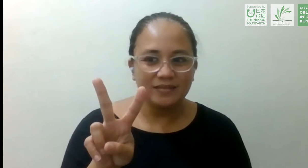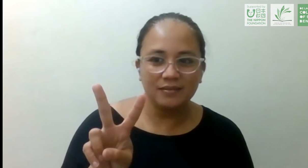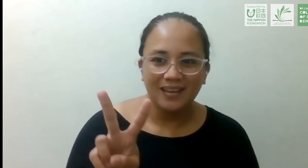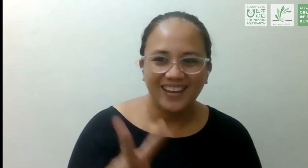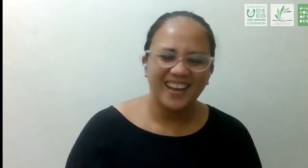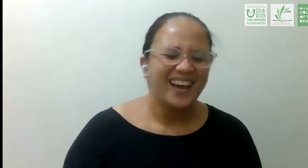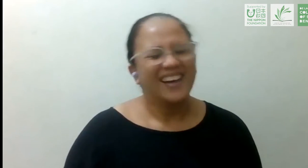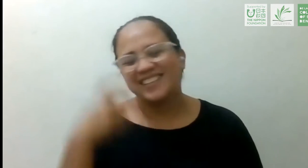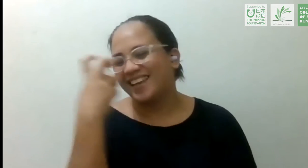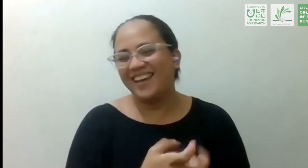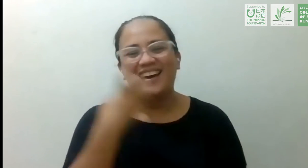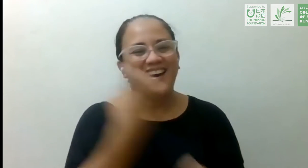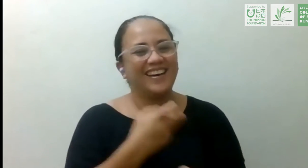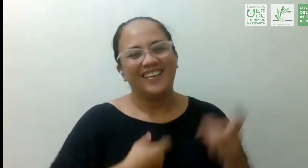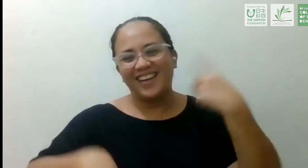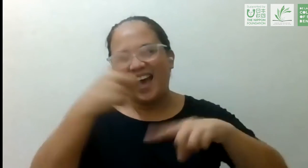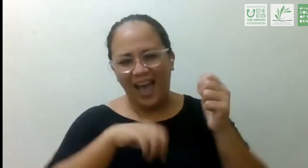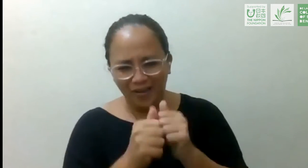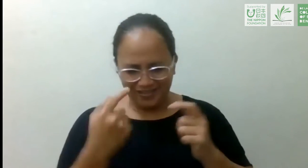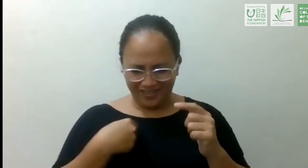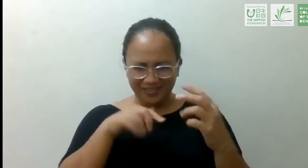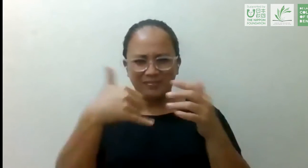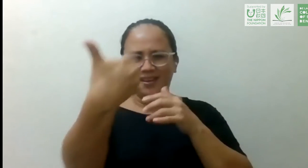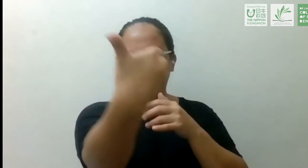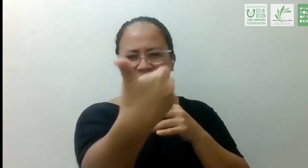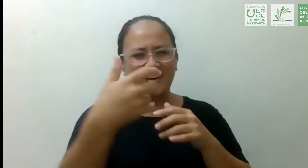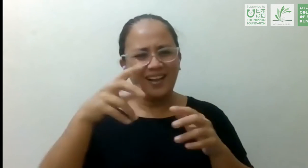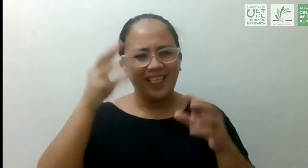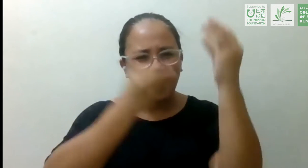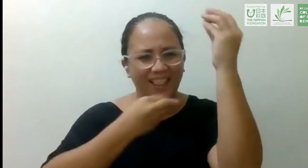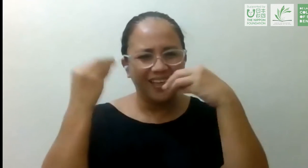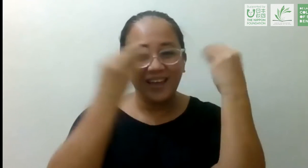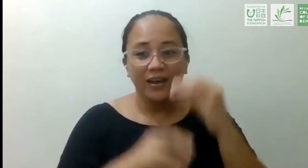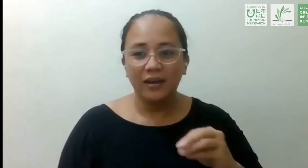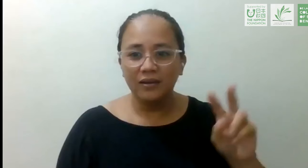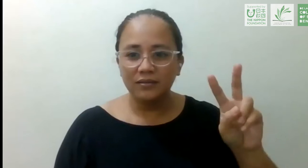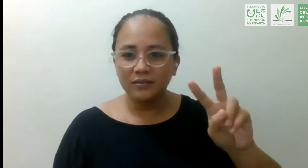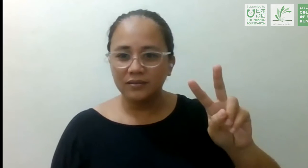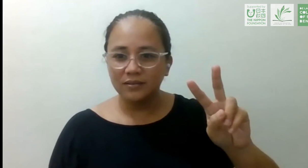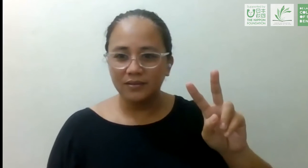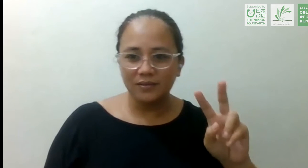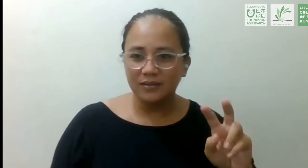God, I can't figure out how to sign it on this camera. Okay, 2.